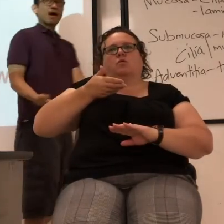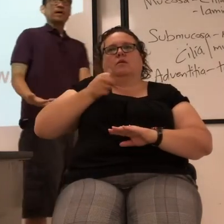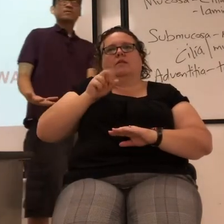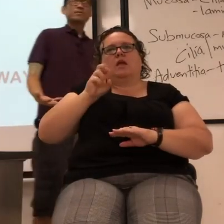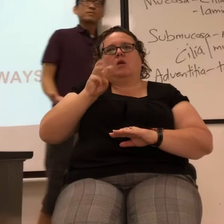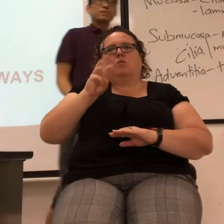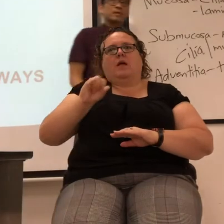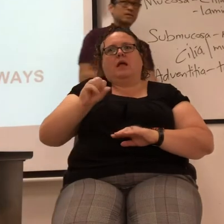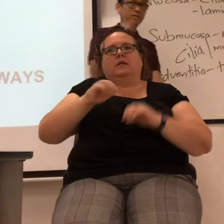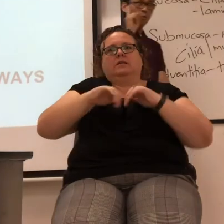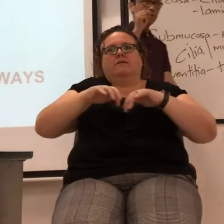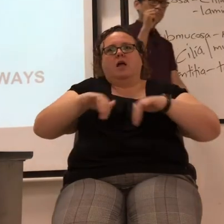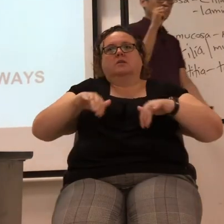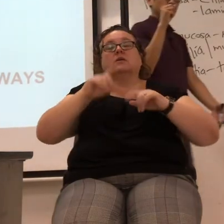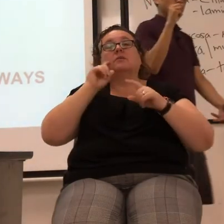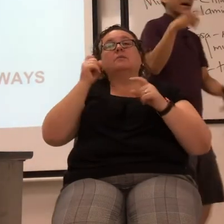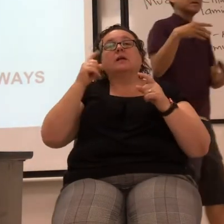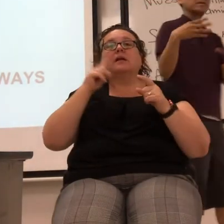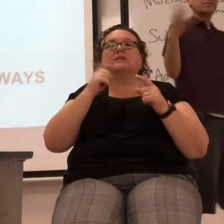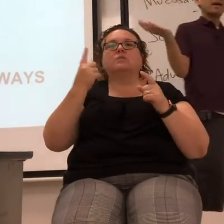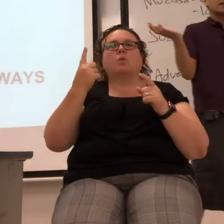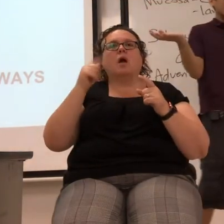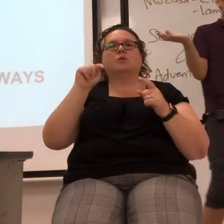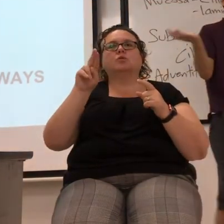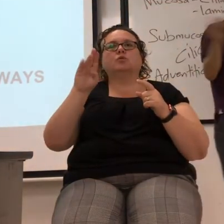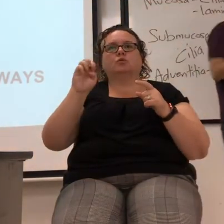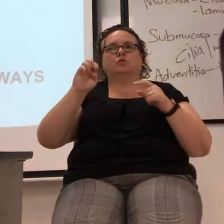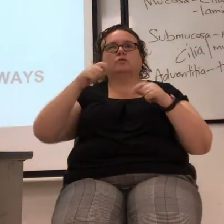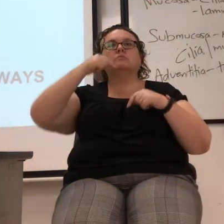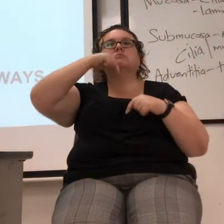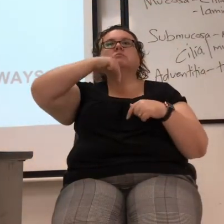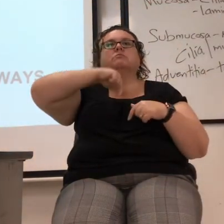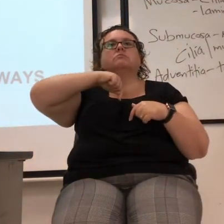airway divides because it's one tube and it hasn't divided yet.